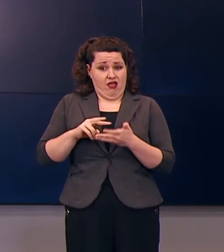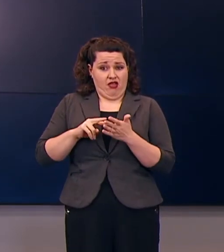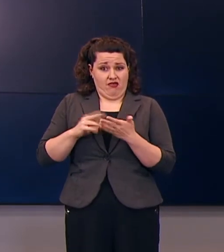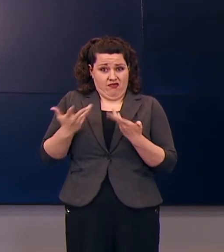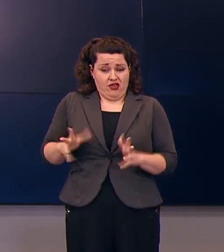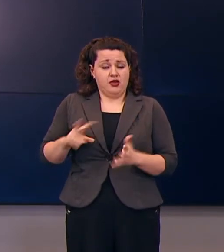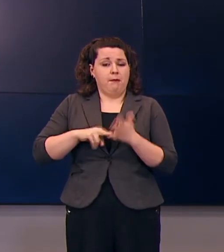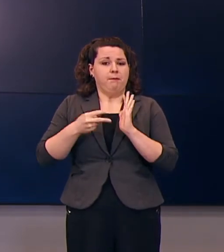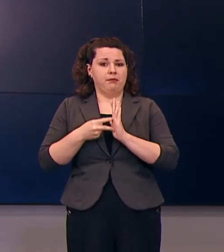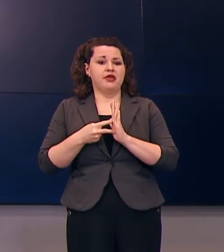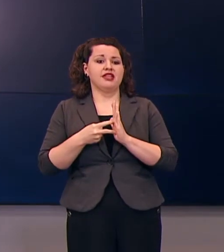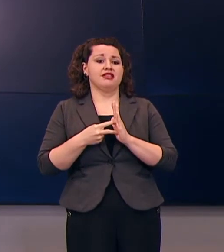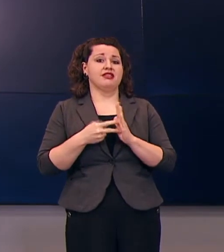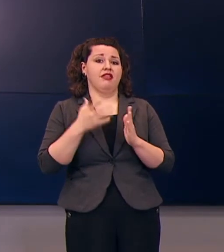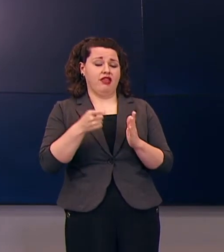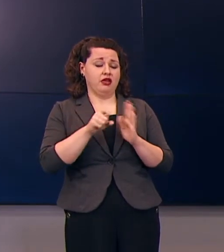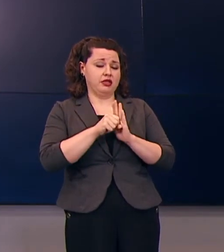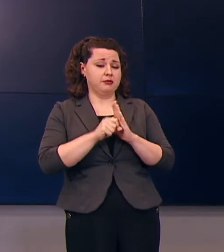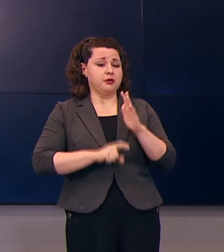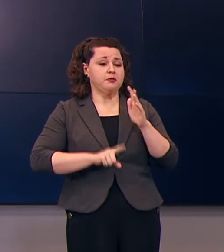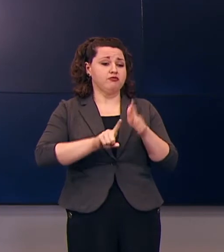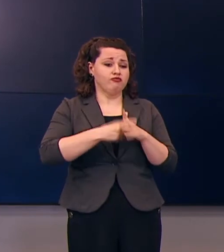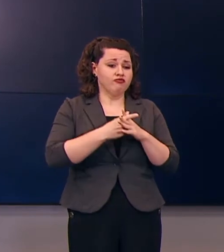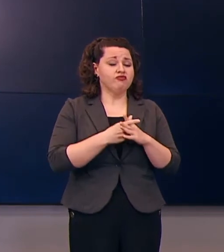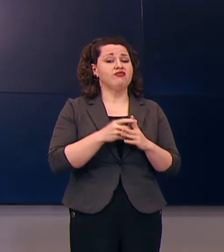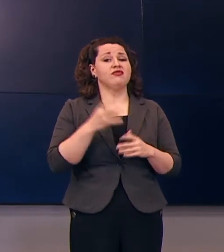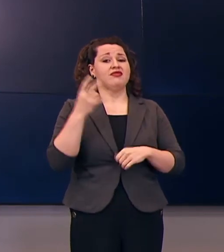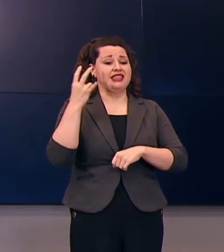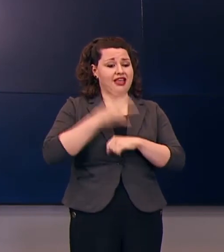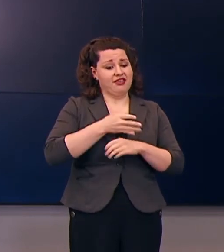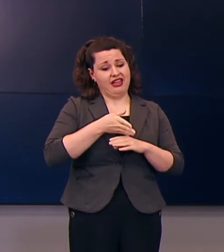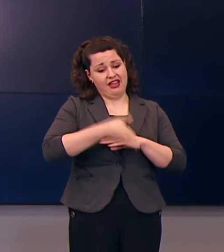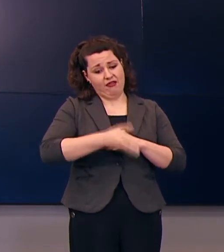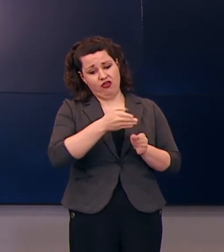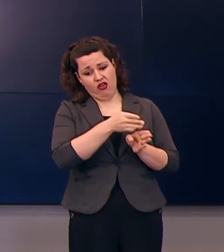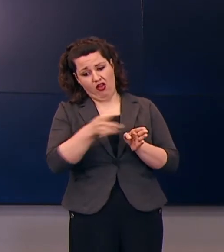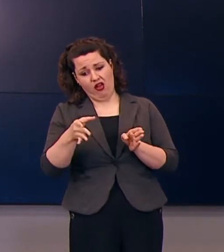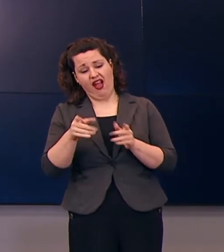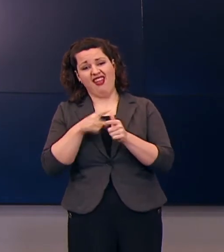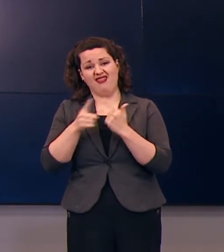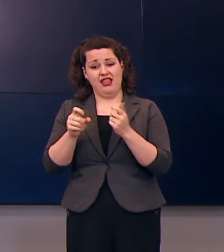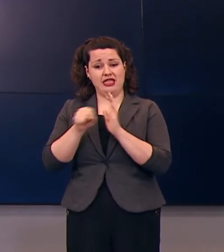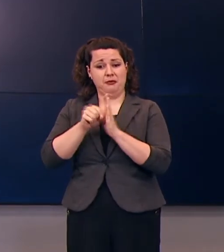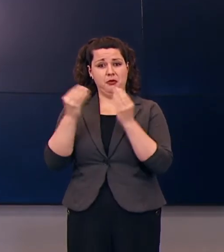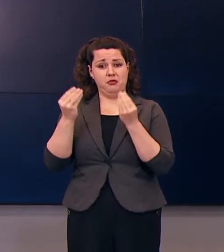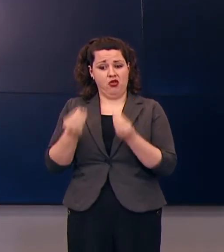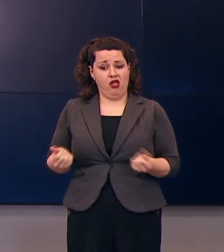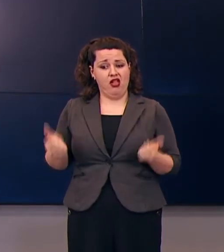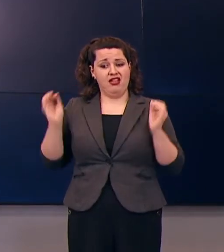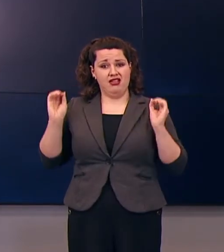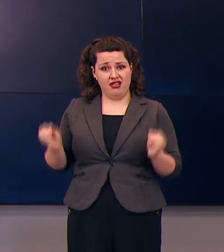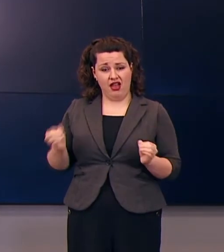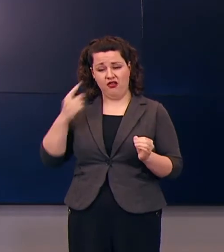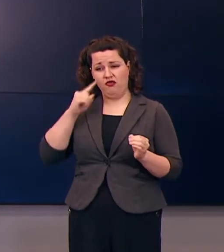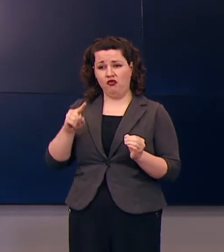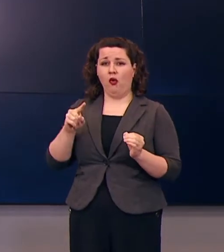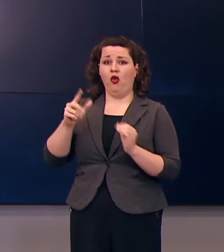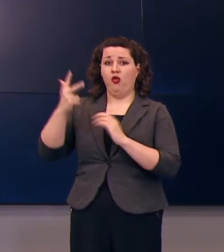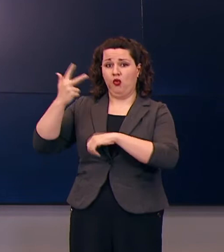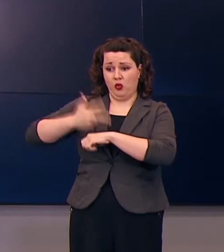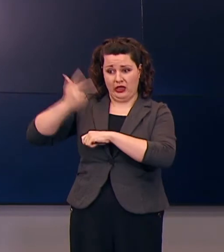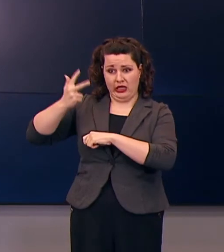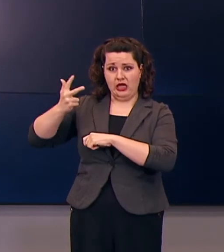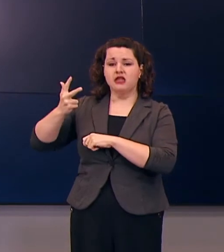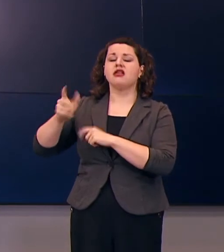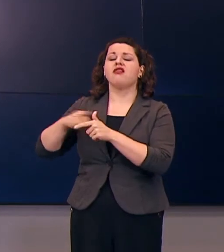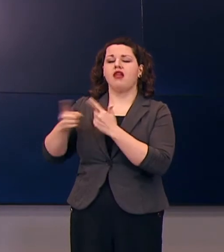of their symptoms. And then once they have been symptom-free, including fever-free, for at least a period of 72 hours or 3 days. And